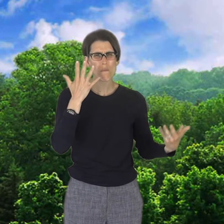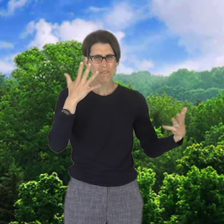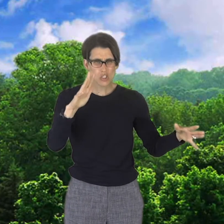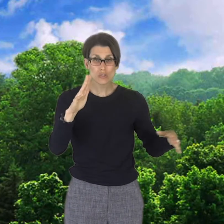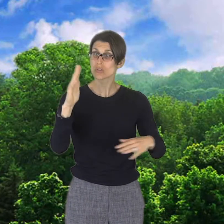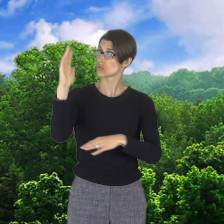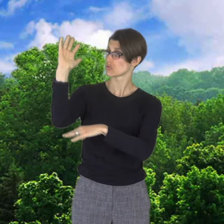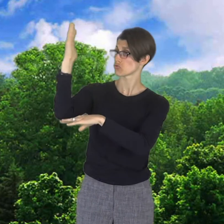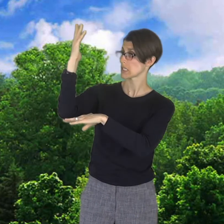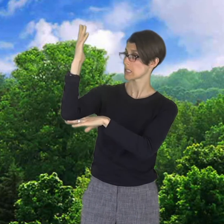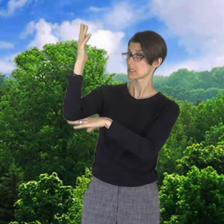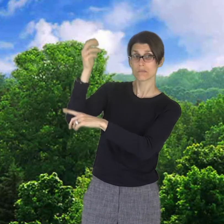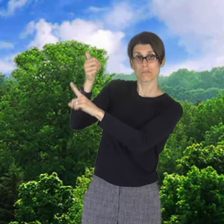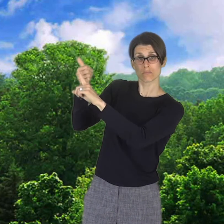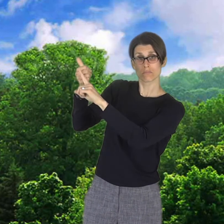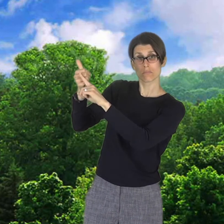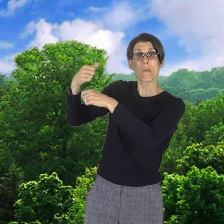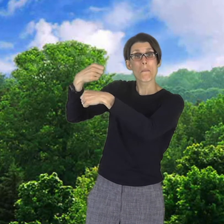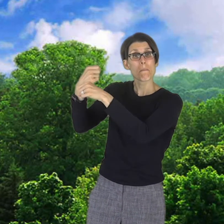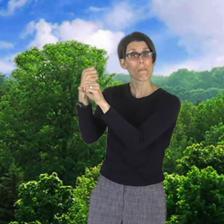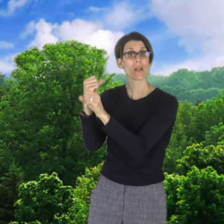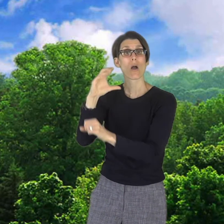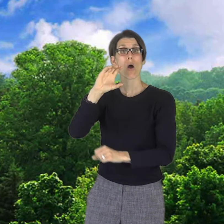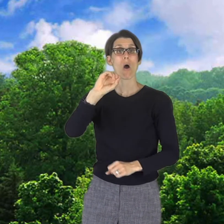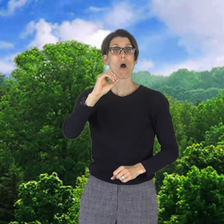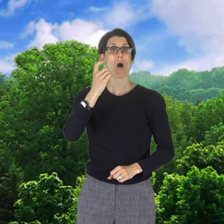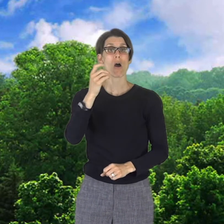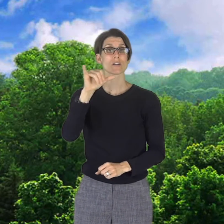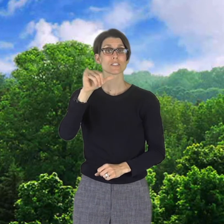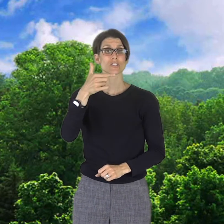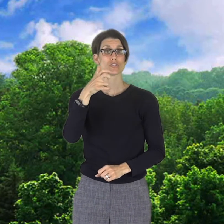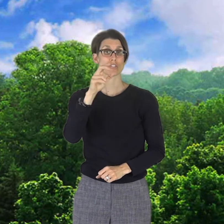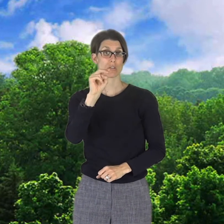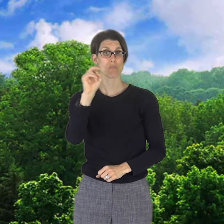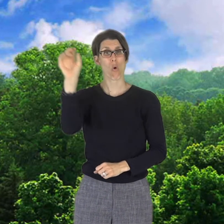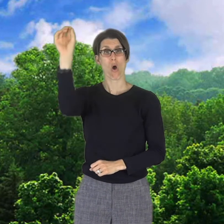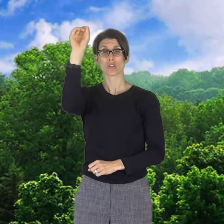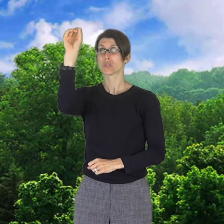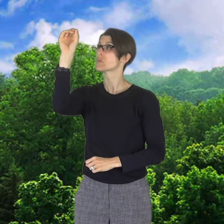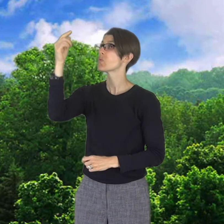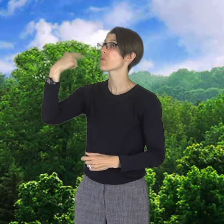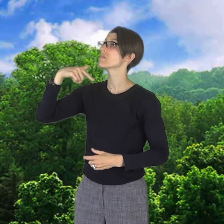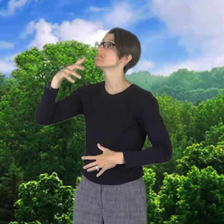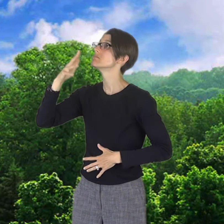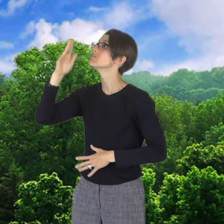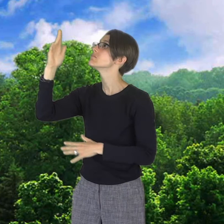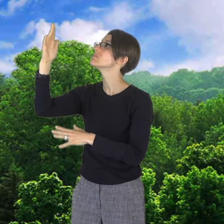Many people know that trees make oxygen.